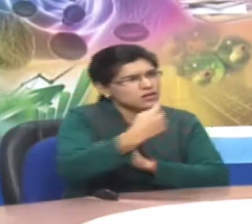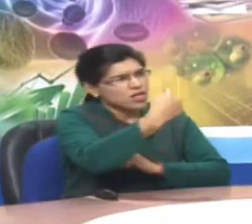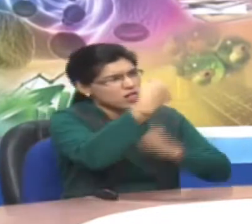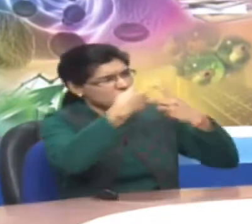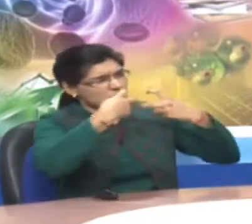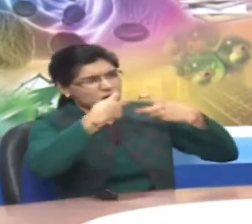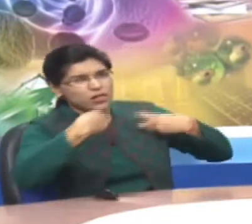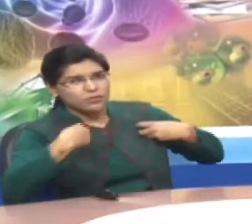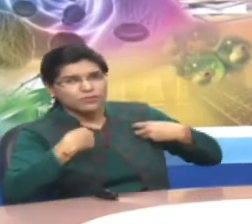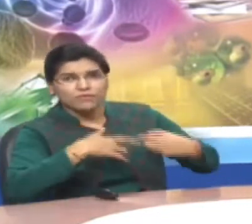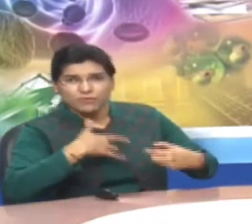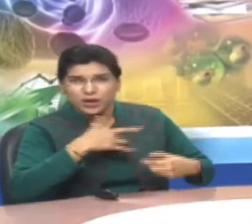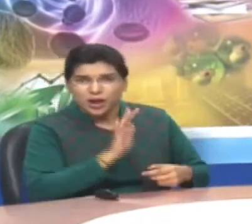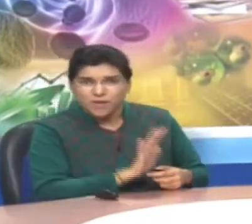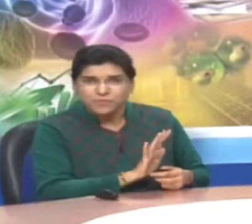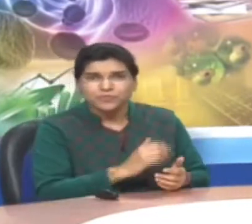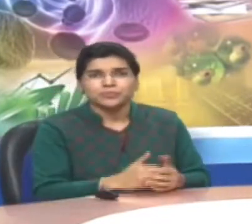considerable amount of trouble.